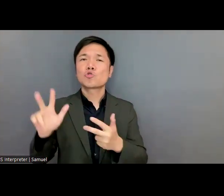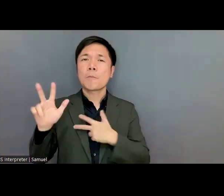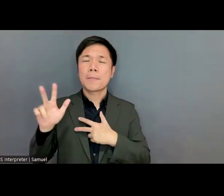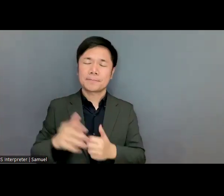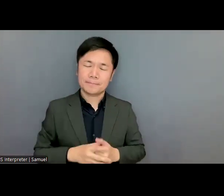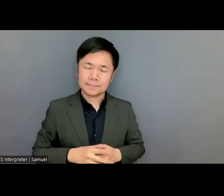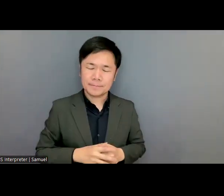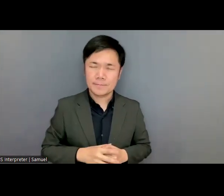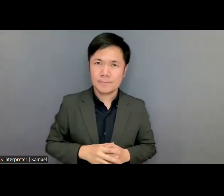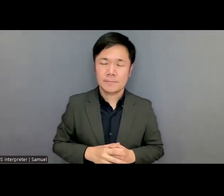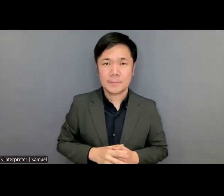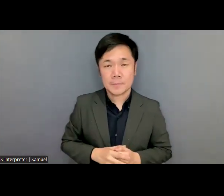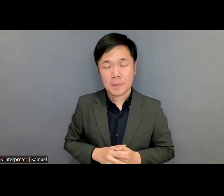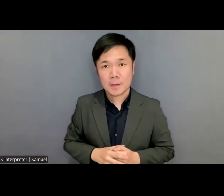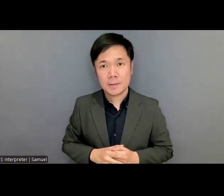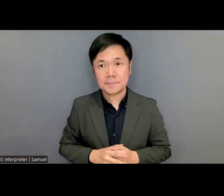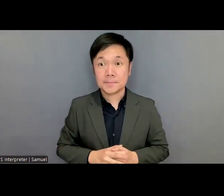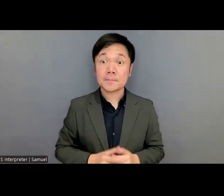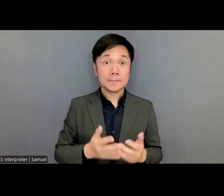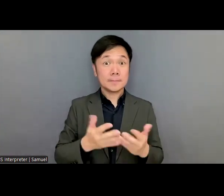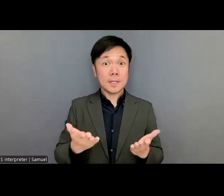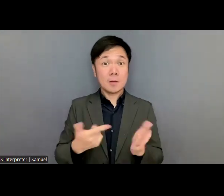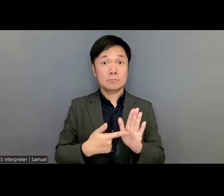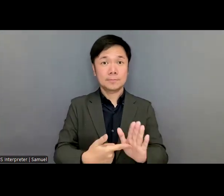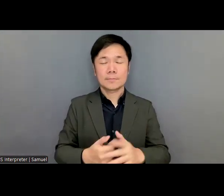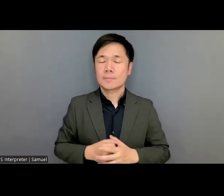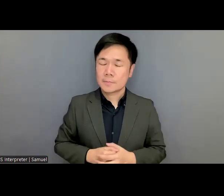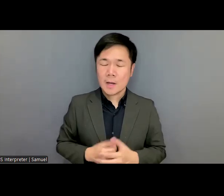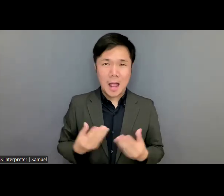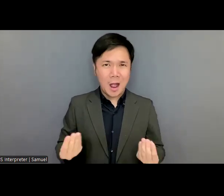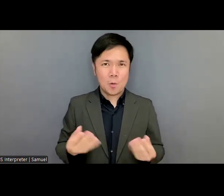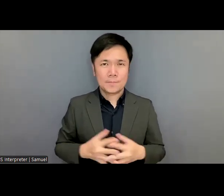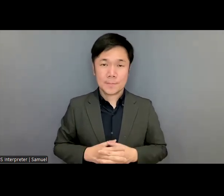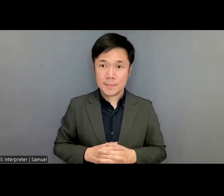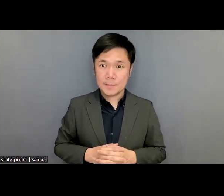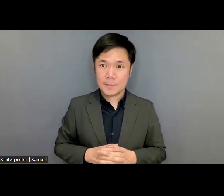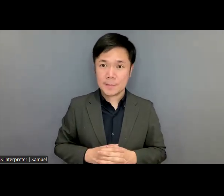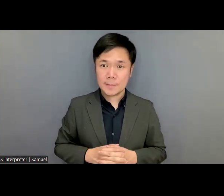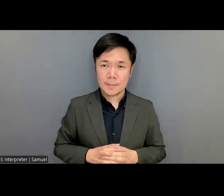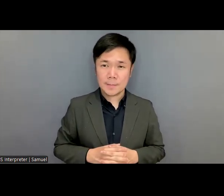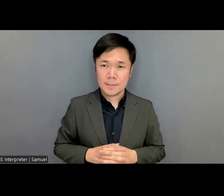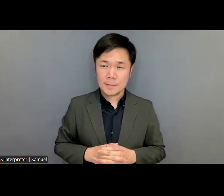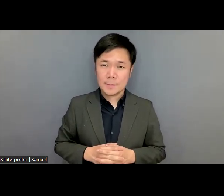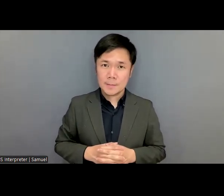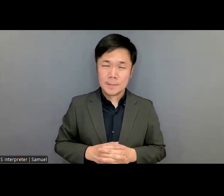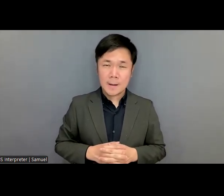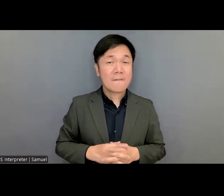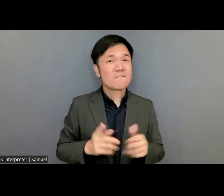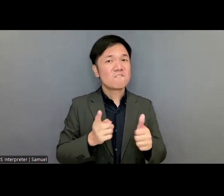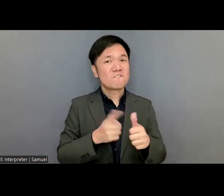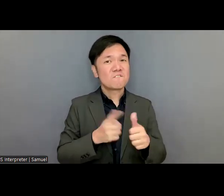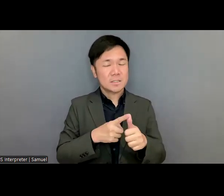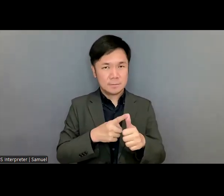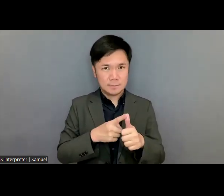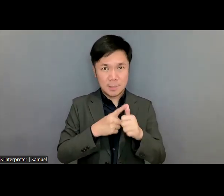We are trying to do so, first of all, by having a technical review